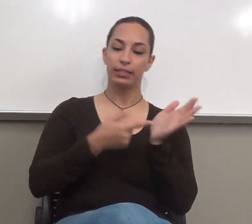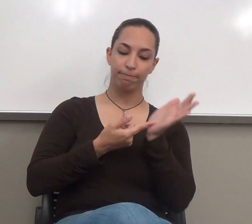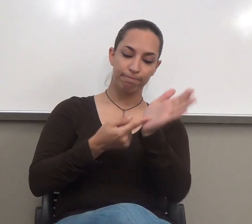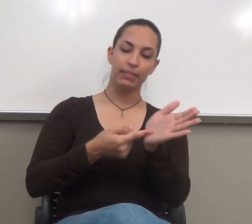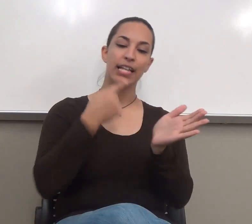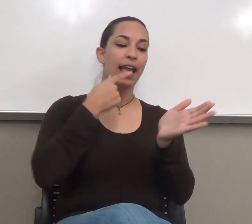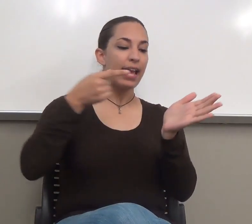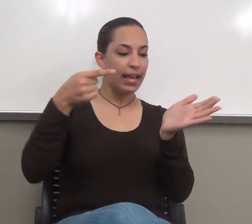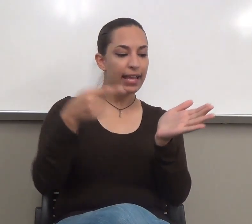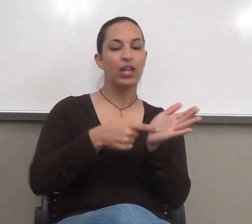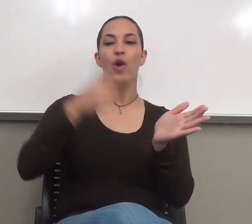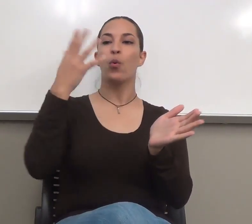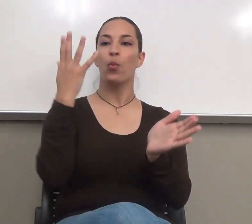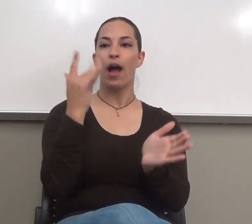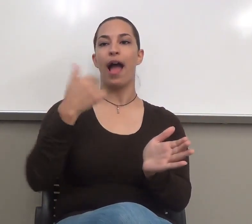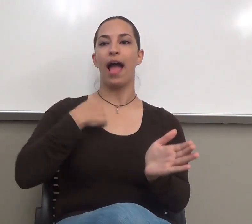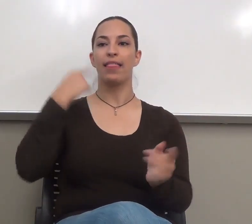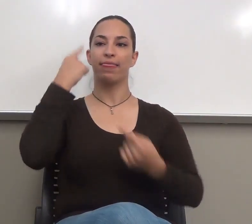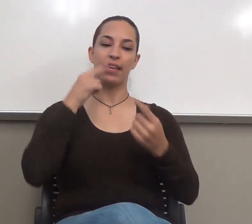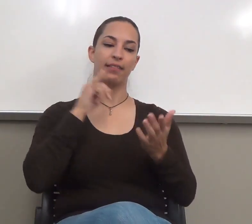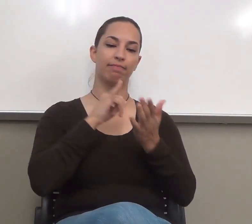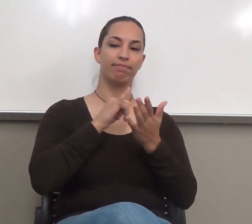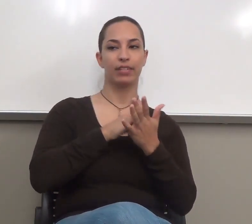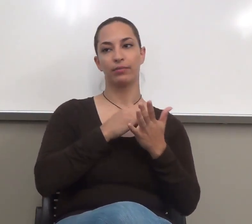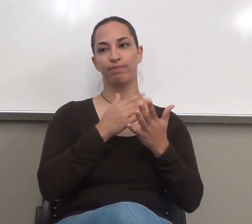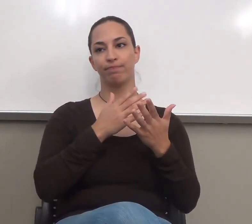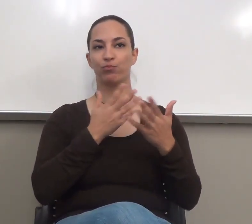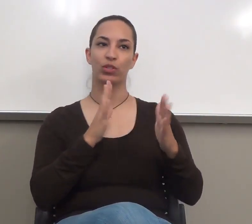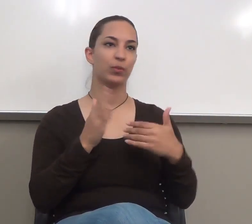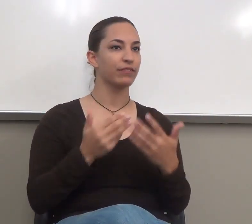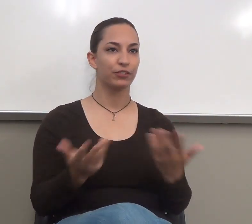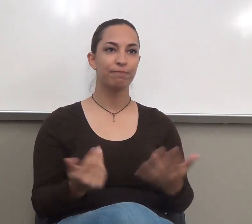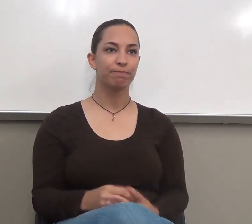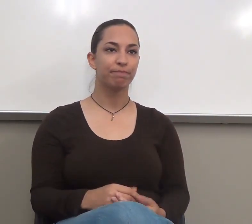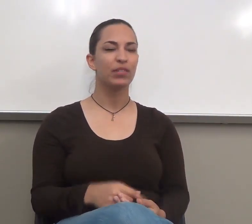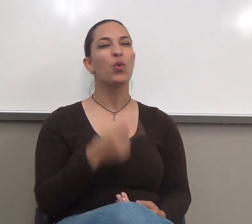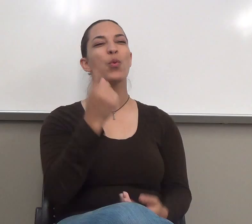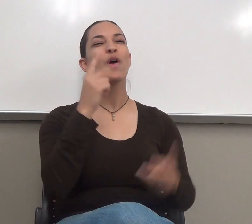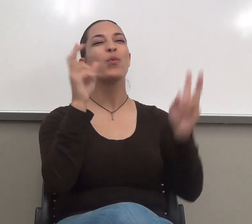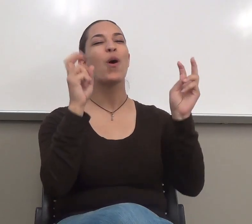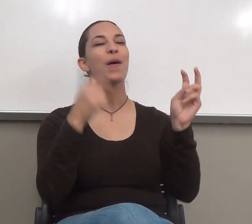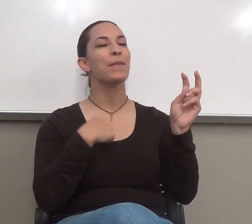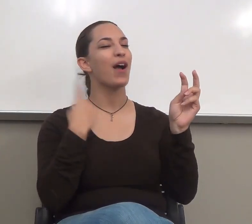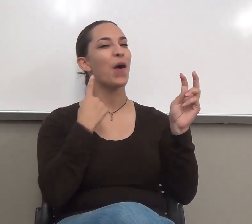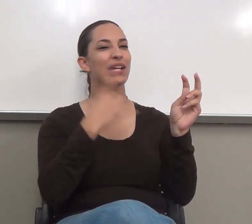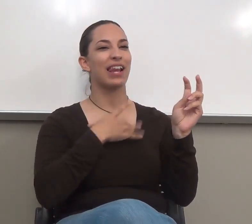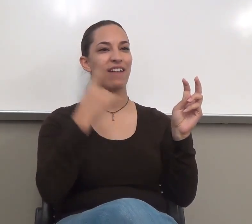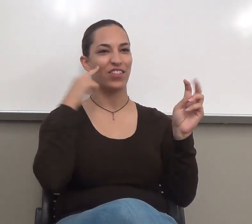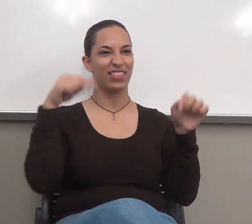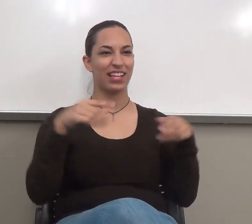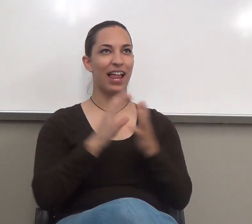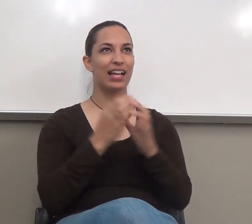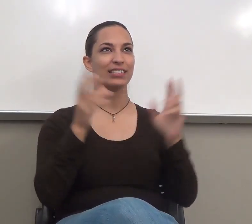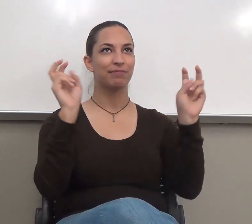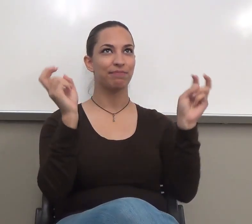forward in a formal way, in a way that's recognized by other academic writers, and be able to